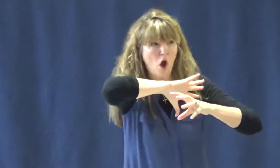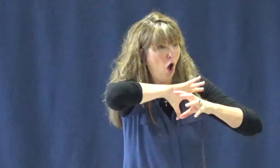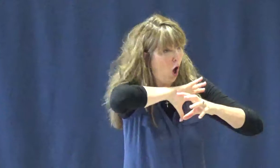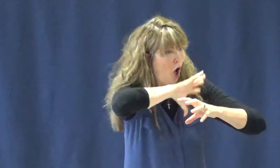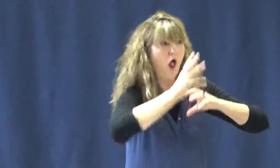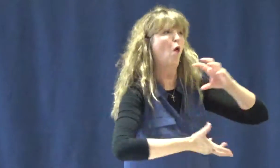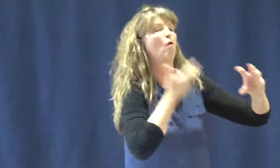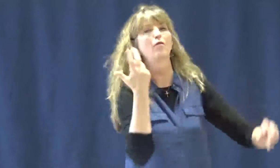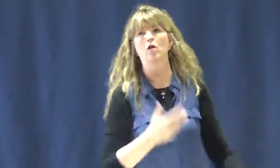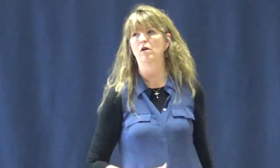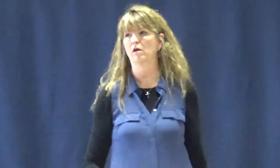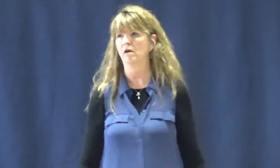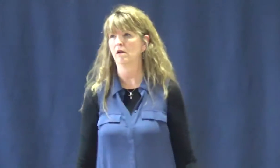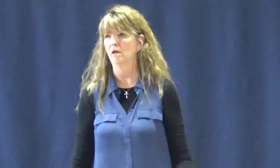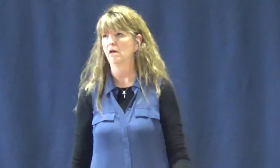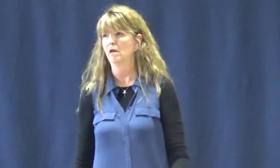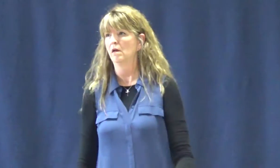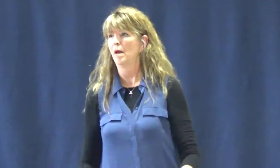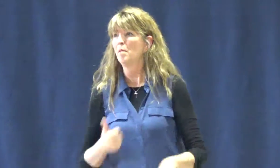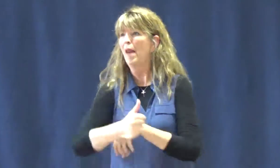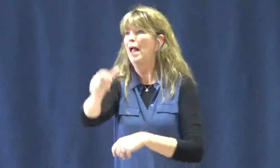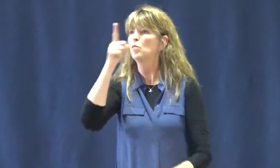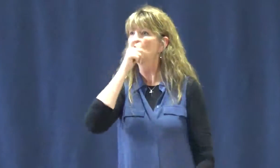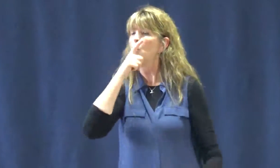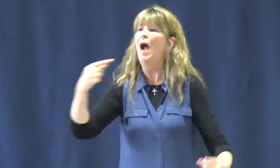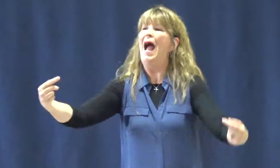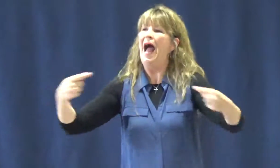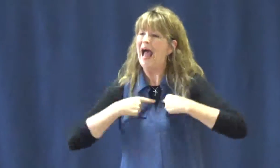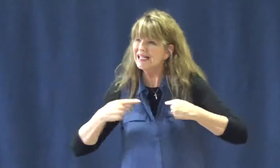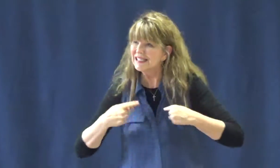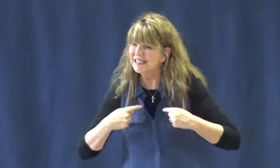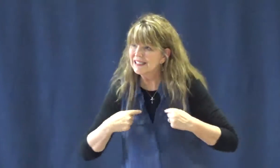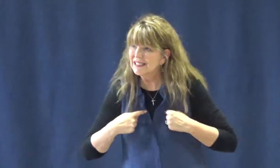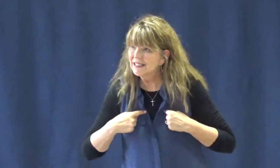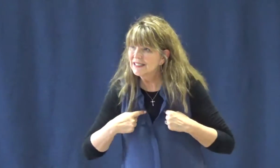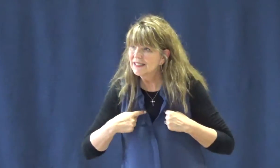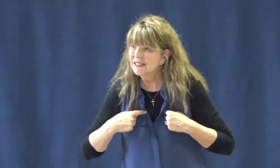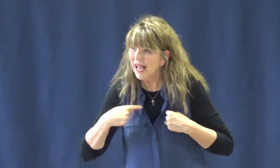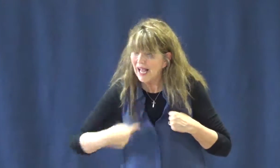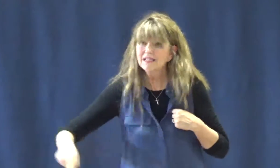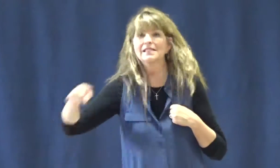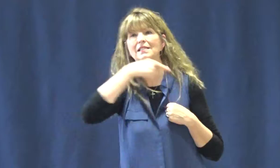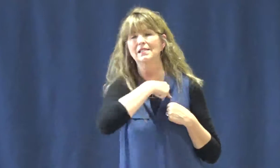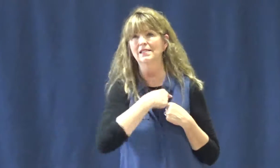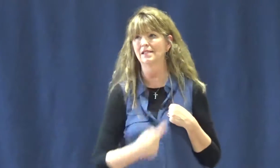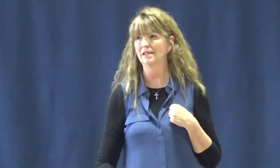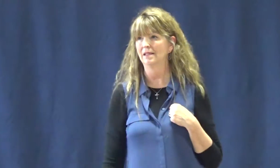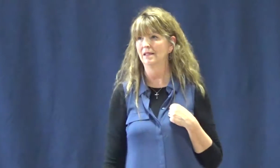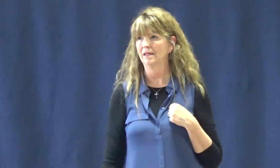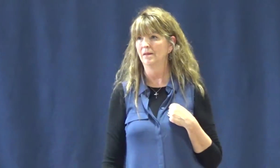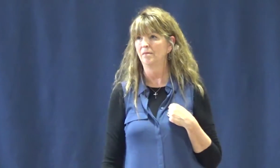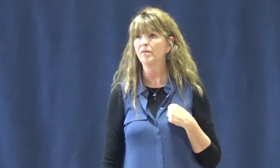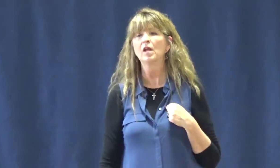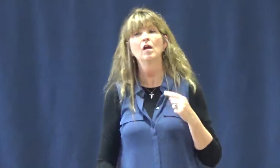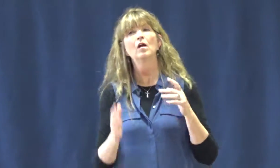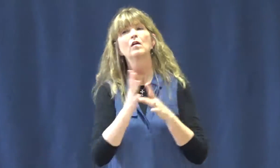is happening in the world all over. Blaming us. We have caused this.